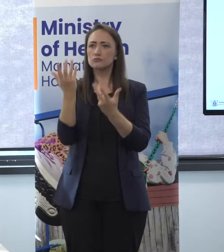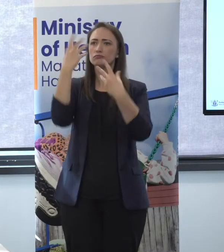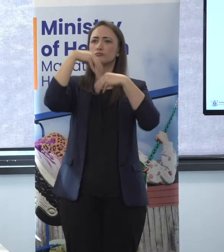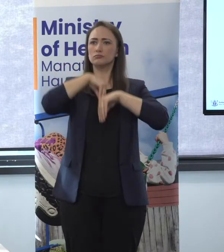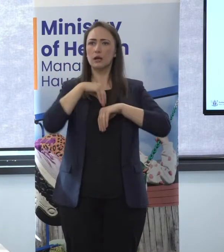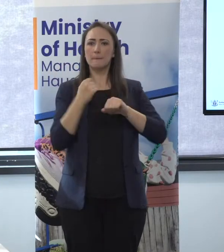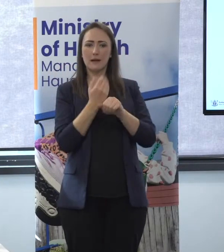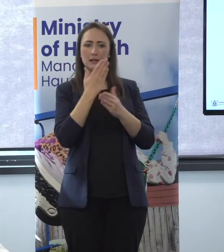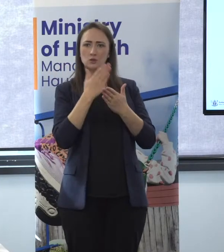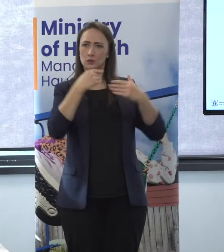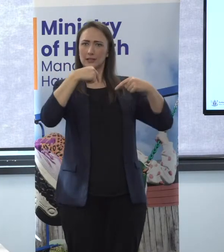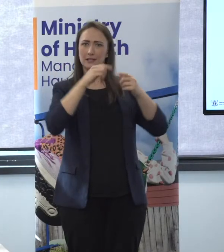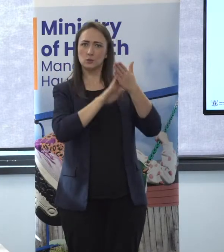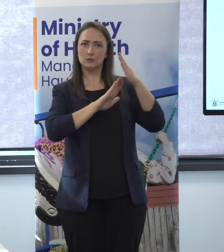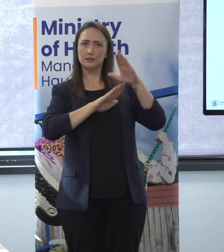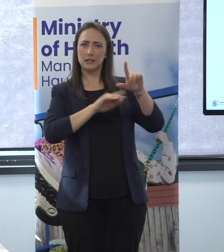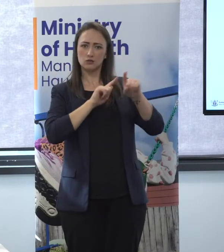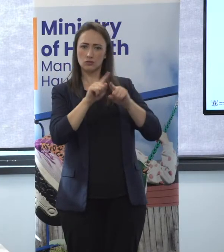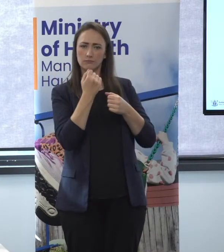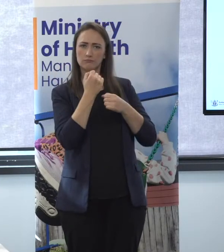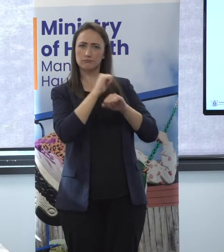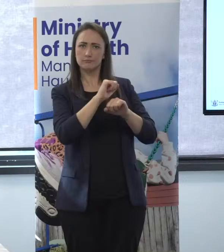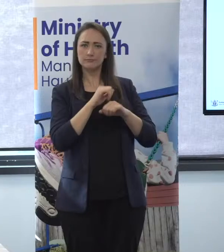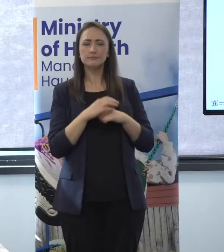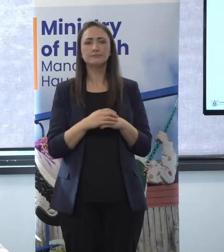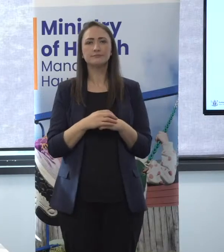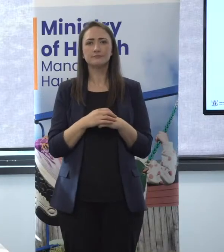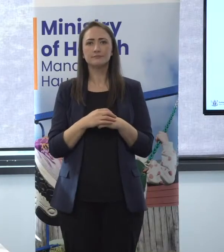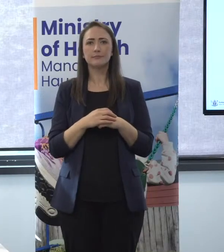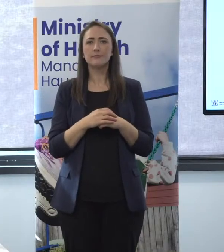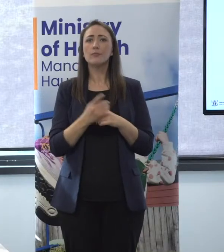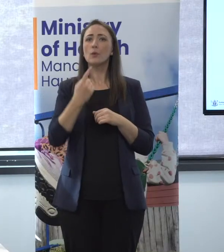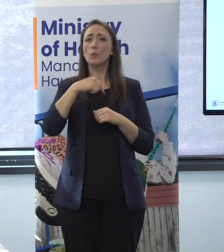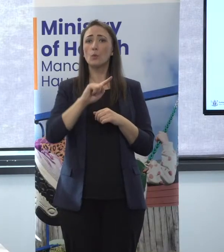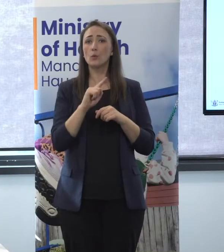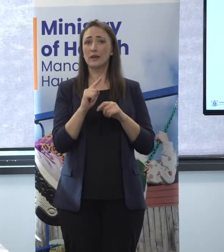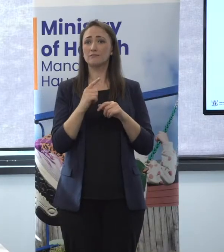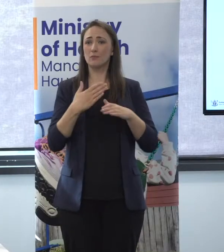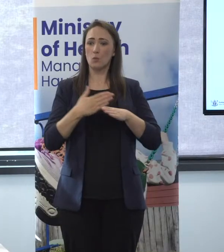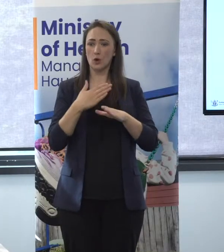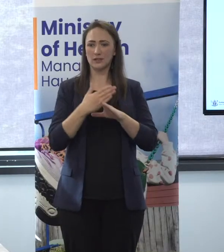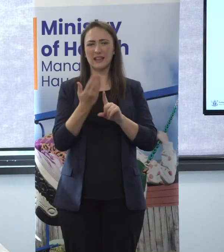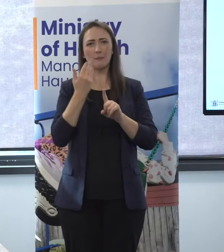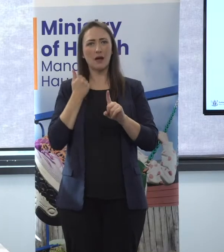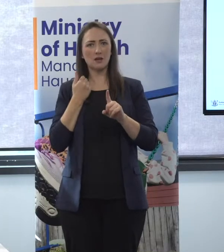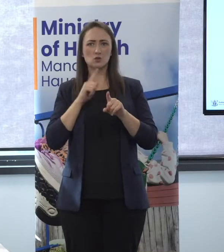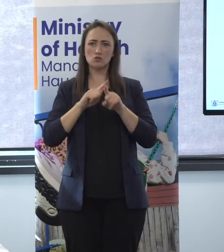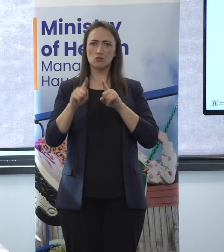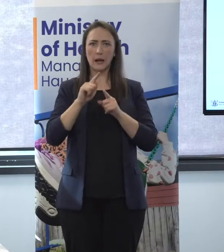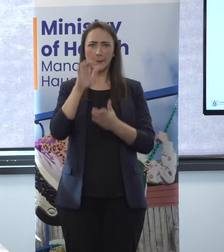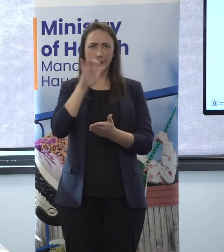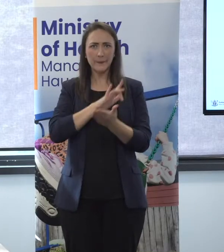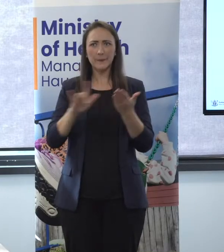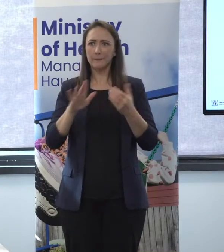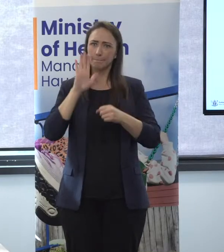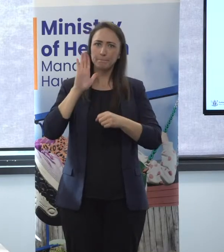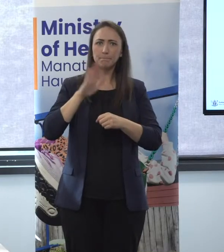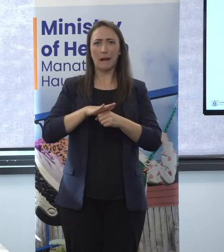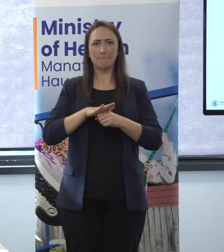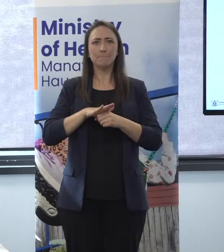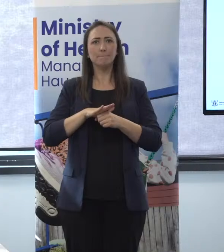have previously been working to an elimination strategy, but in December last year that changed, and we're now working in